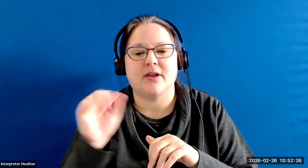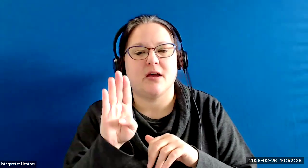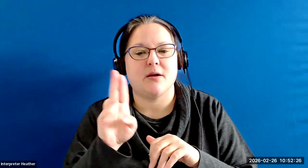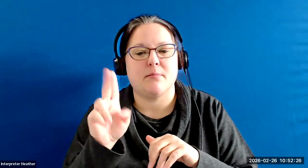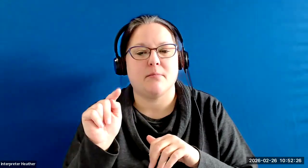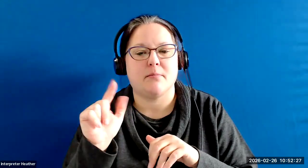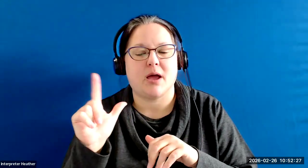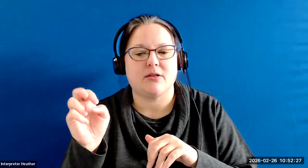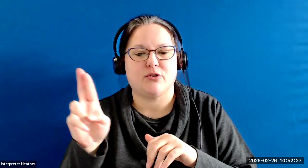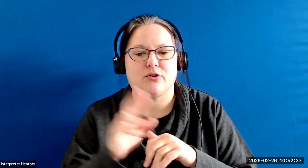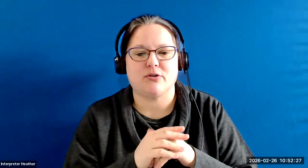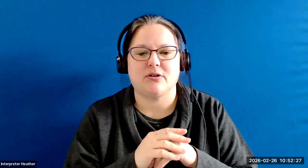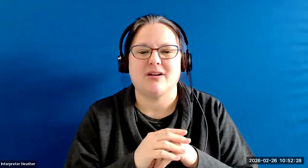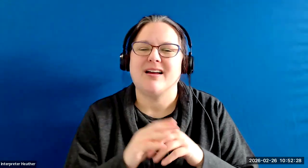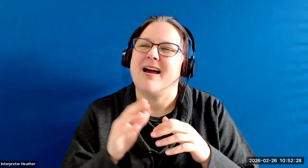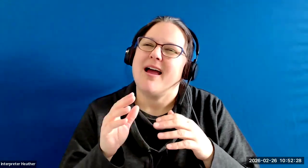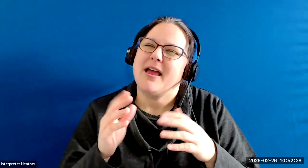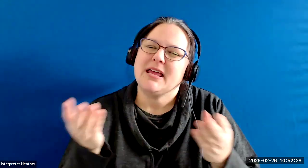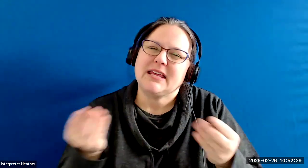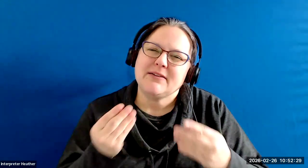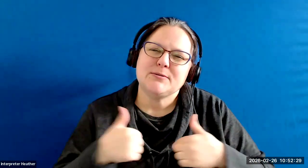Butler gives me hope